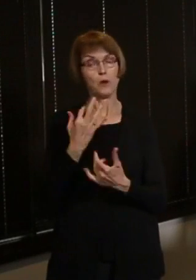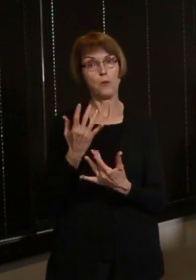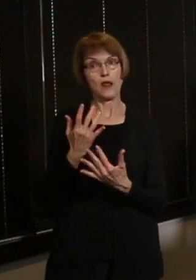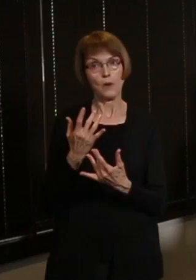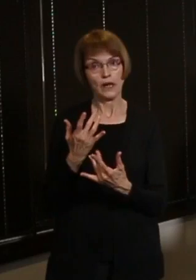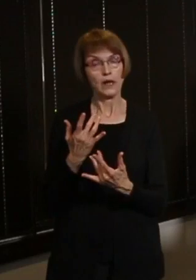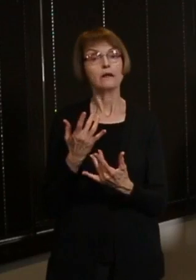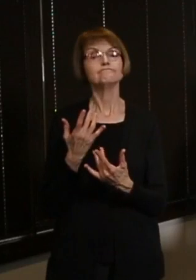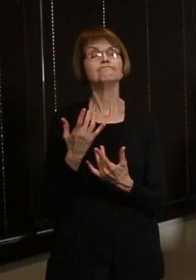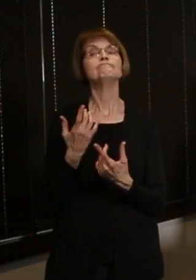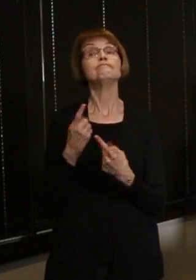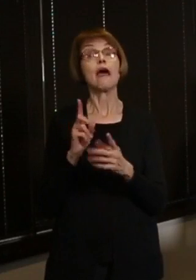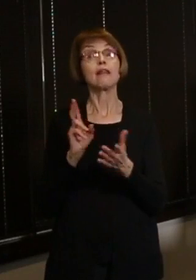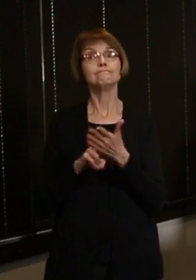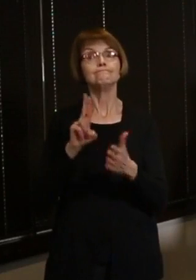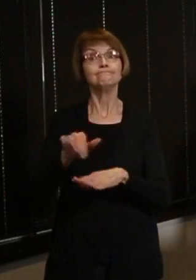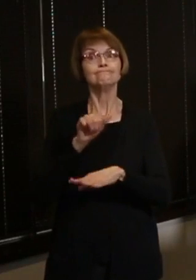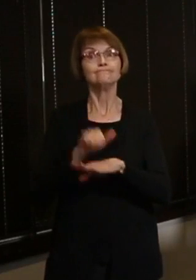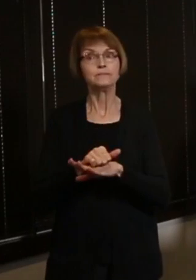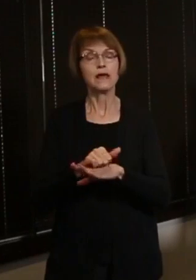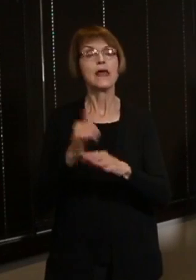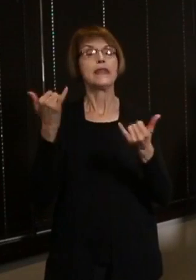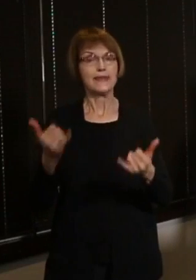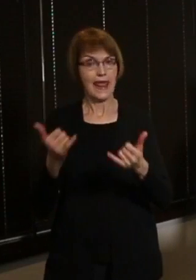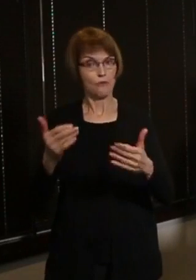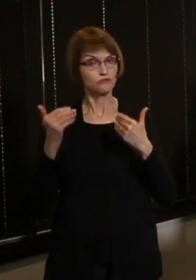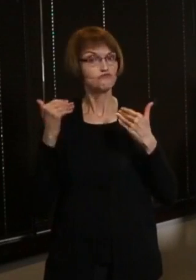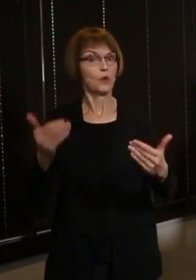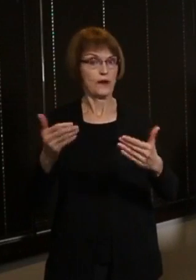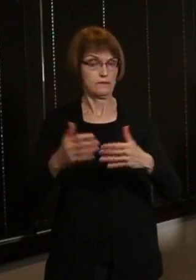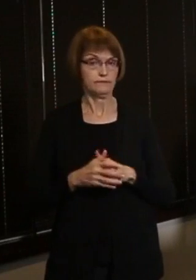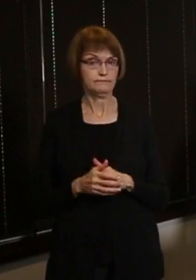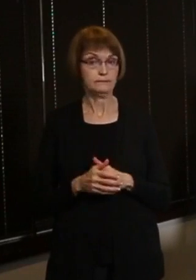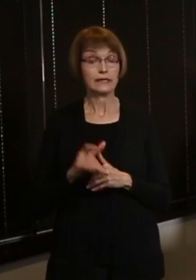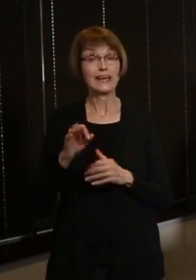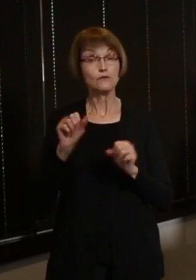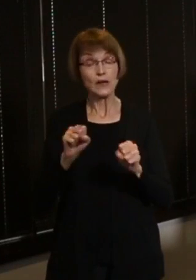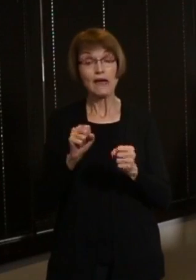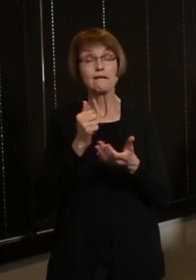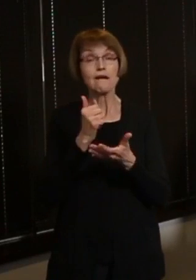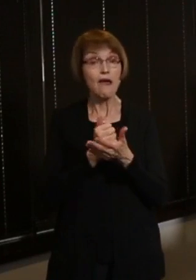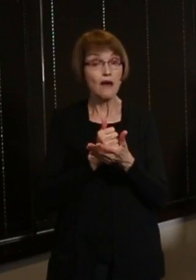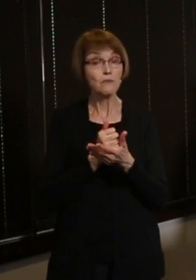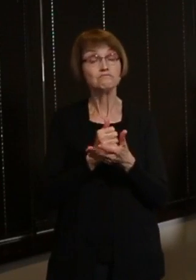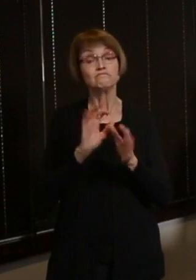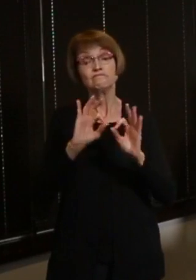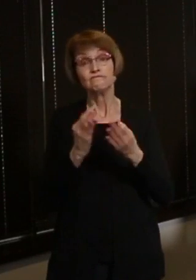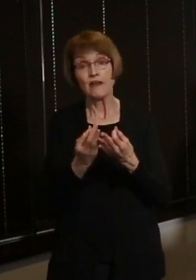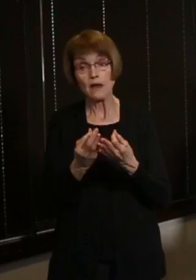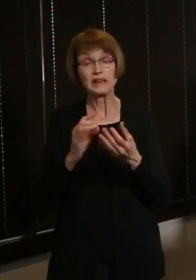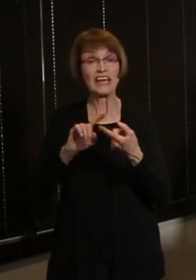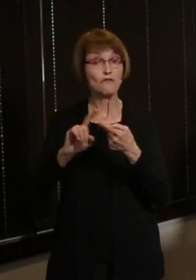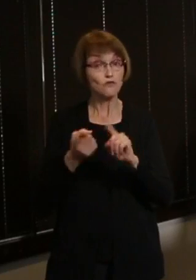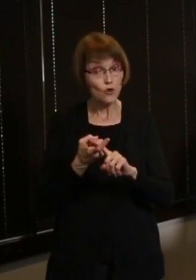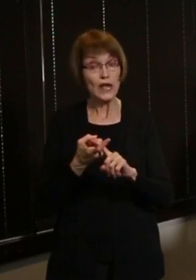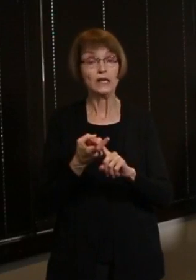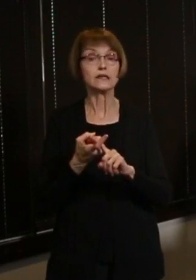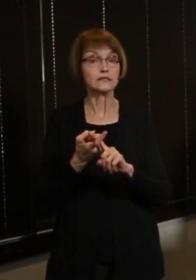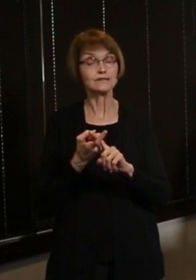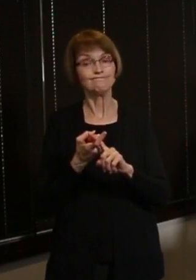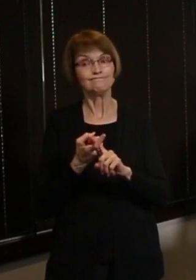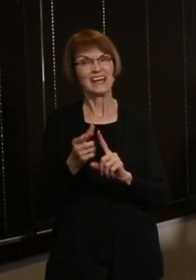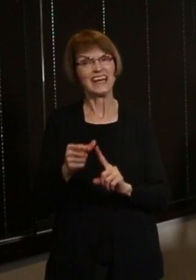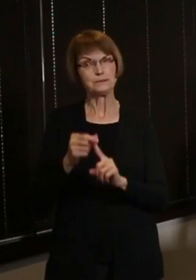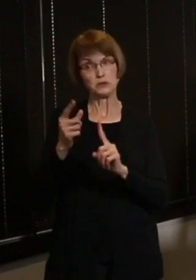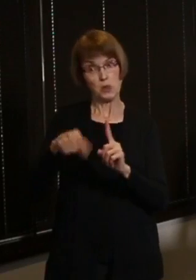an appointment, now is the time to do so. And if you can, help your family and friends,